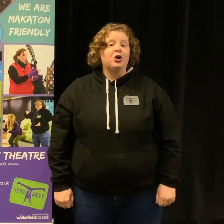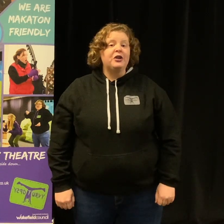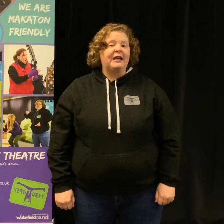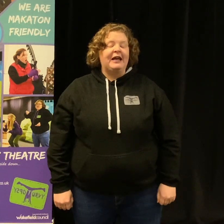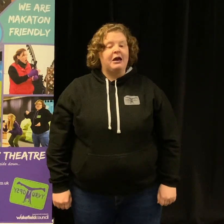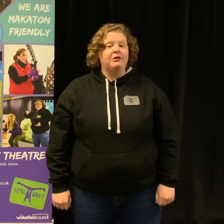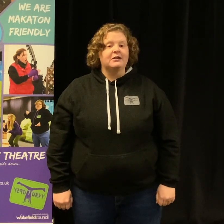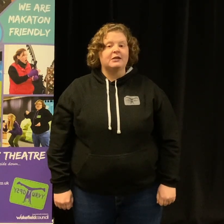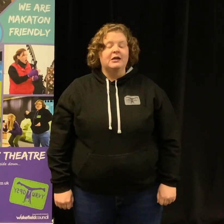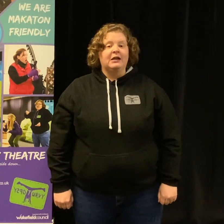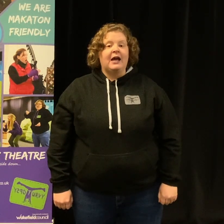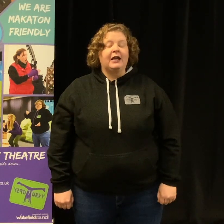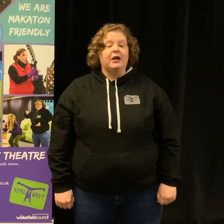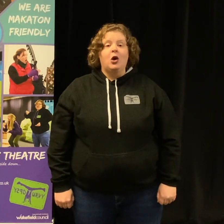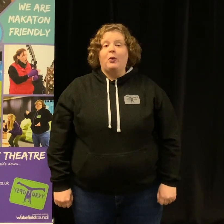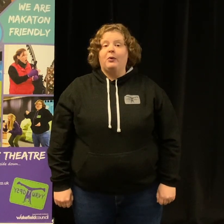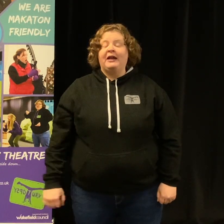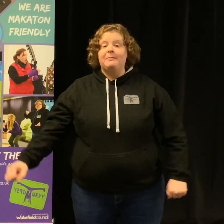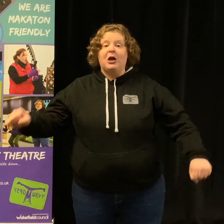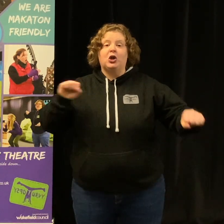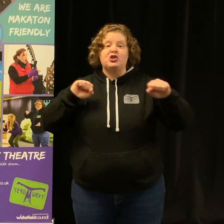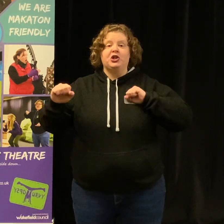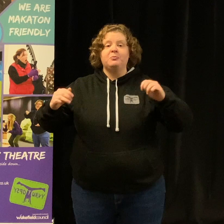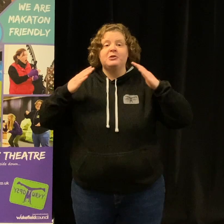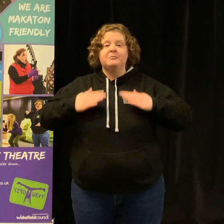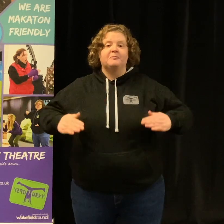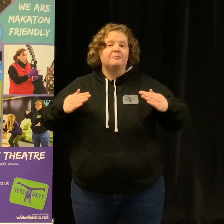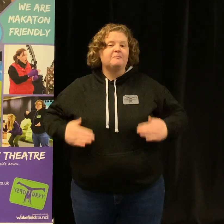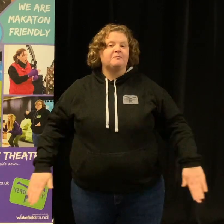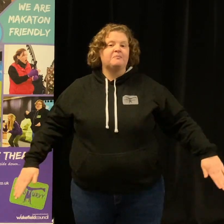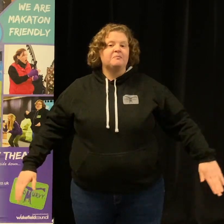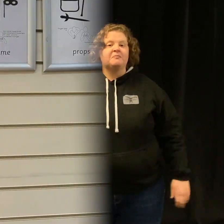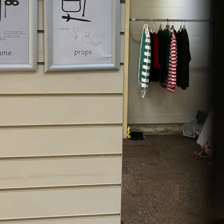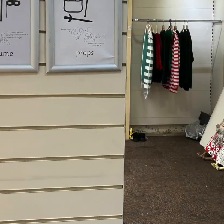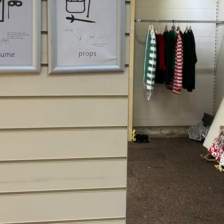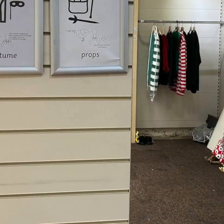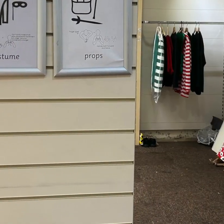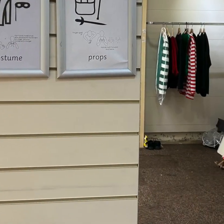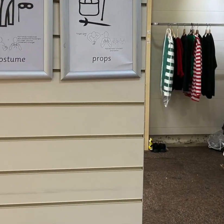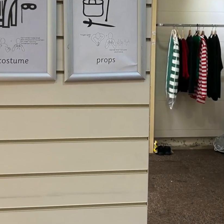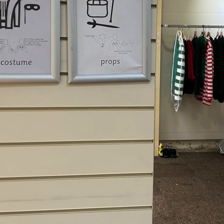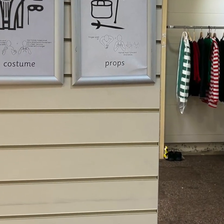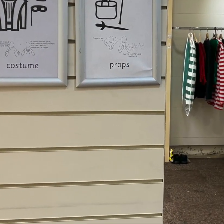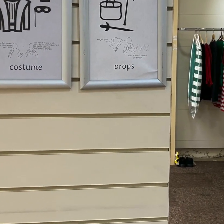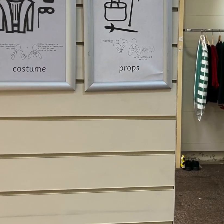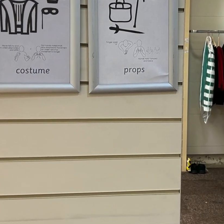other key areas like where we keep our costumes, as well as our props.